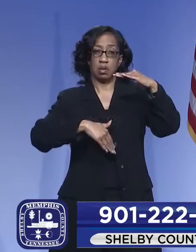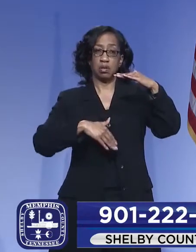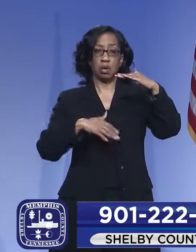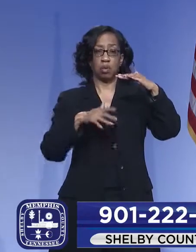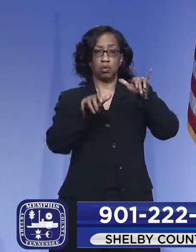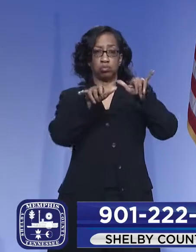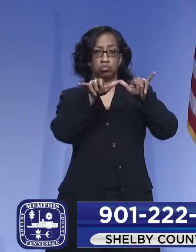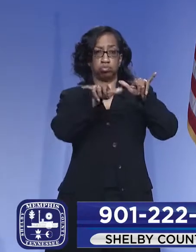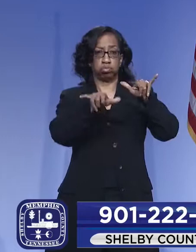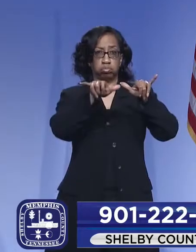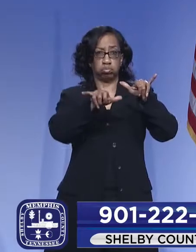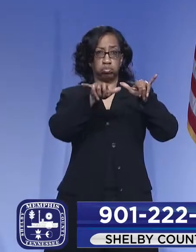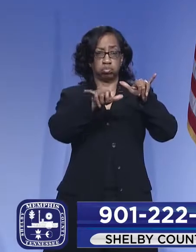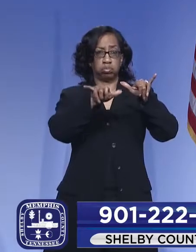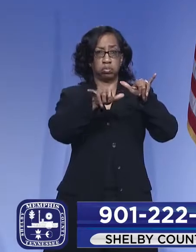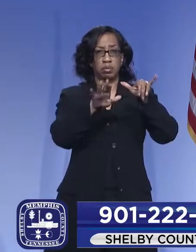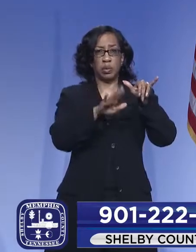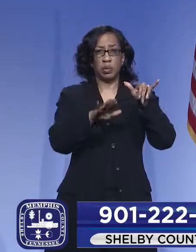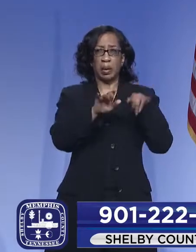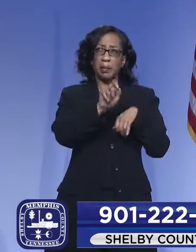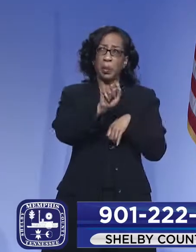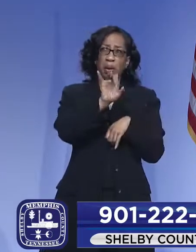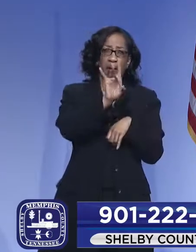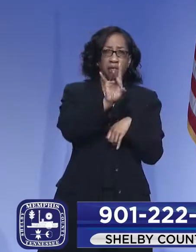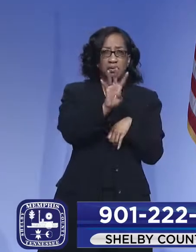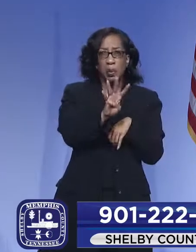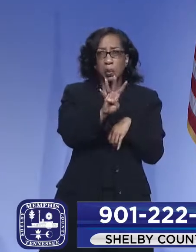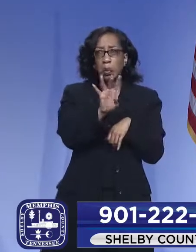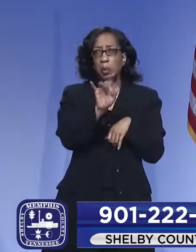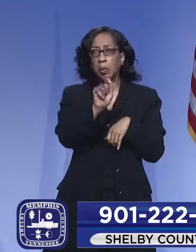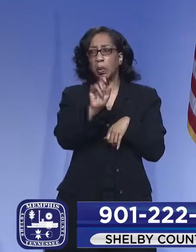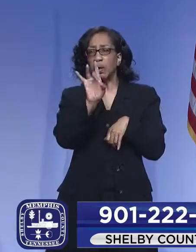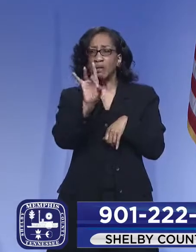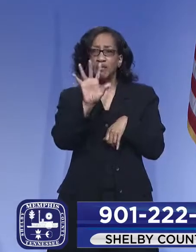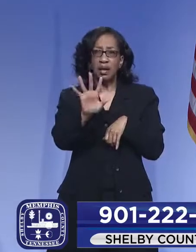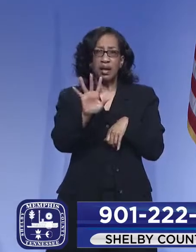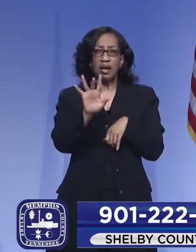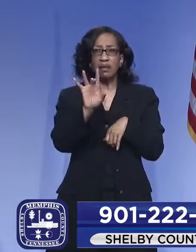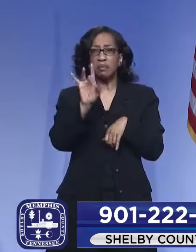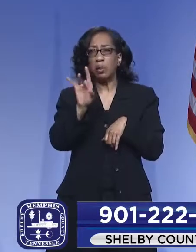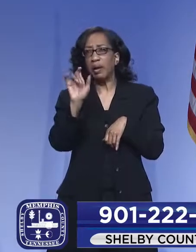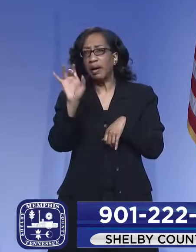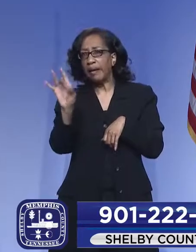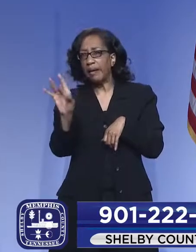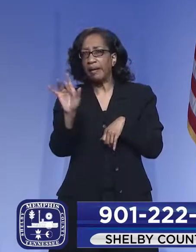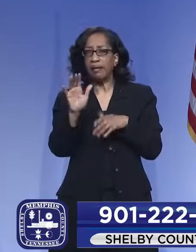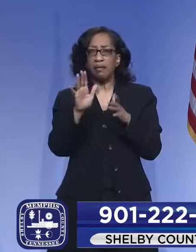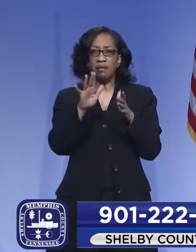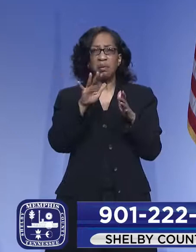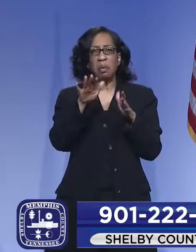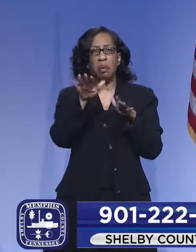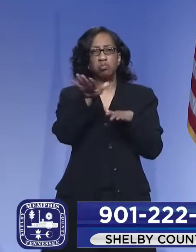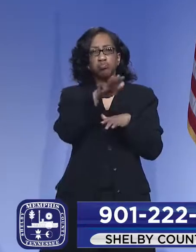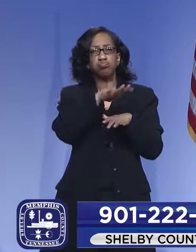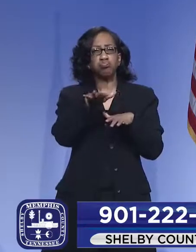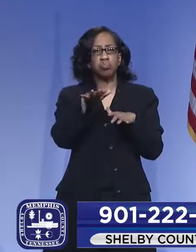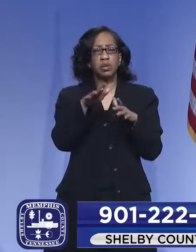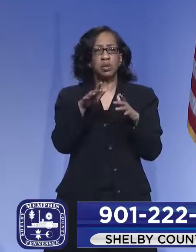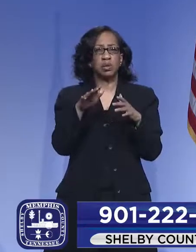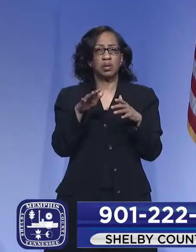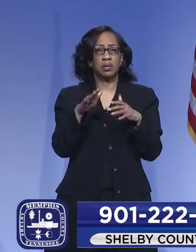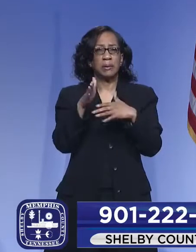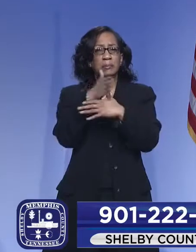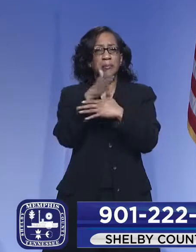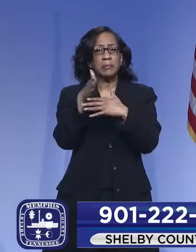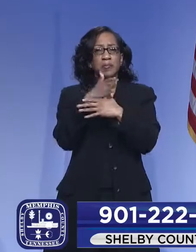stable for many weeks at about 0.84, 0.85, 0.8, 0.82. So each case was creating